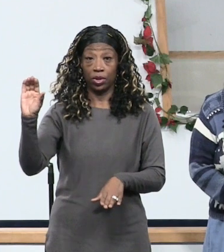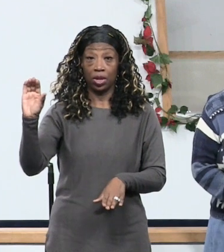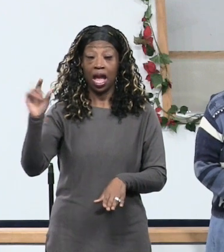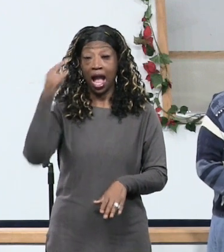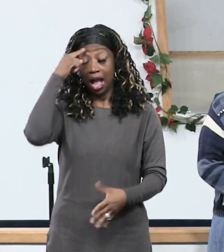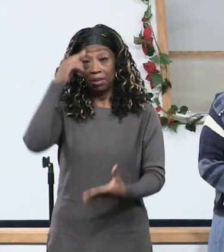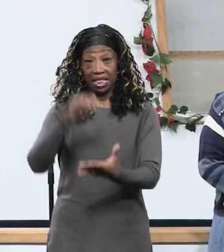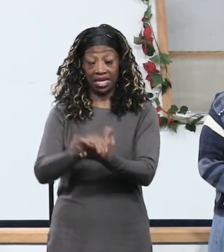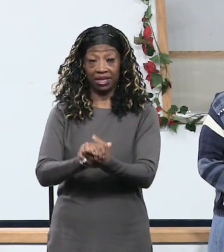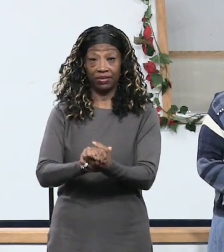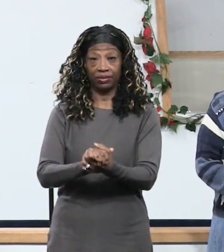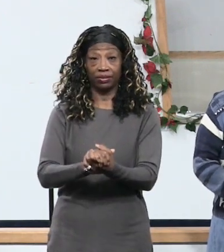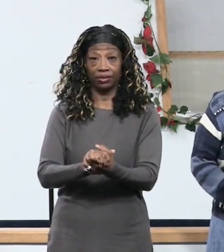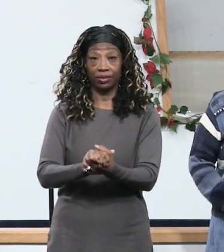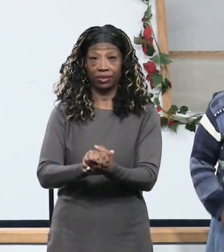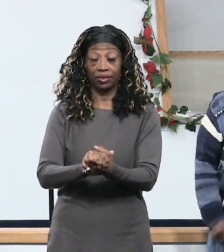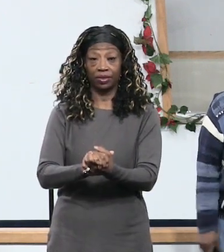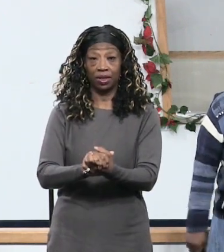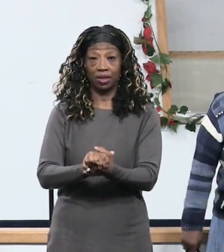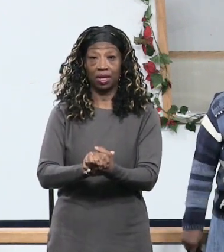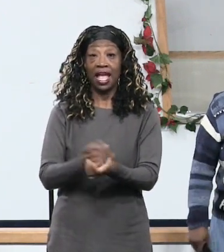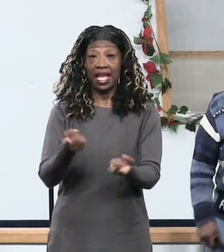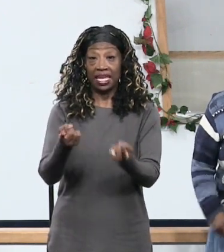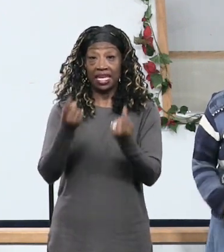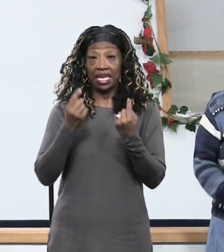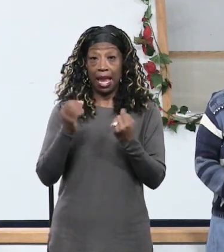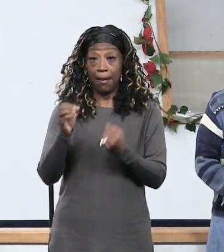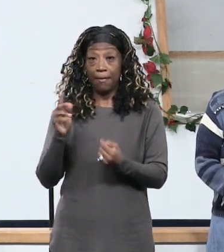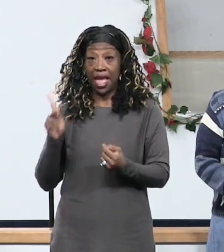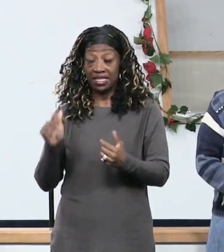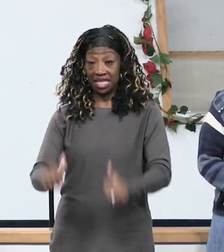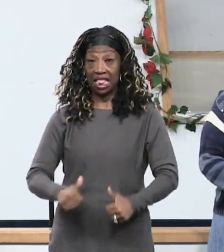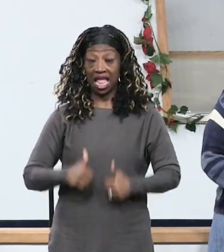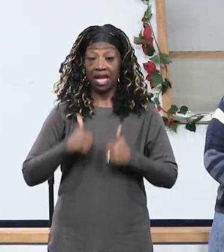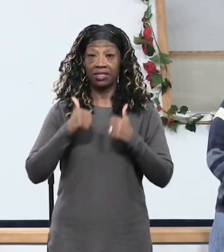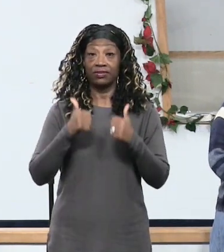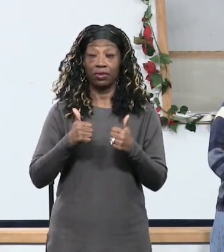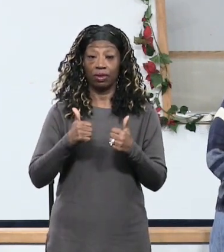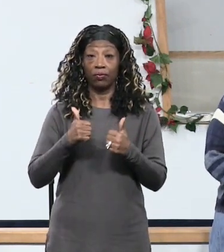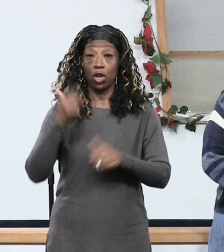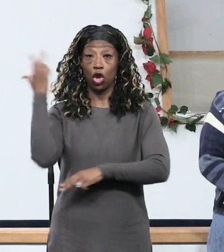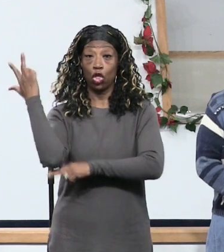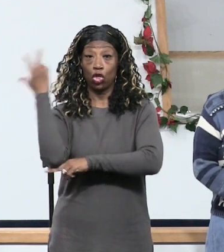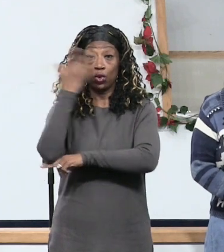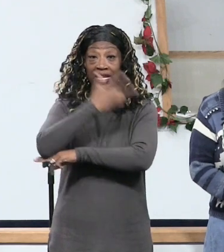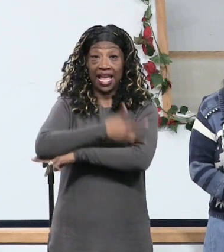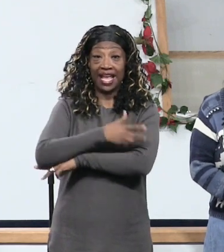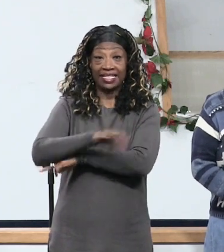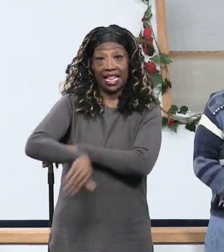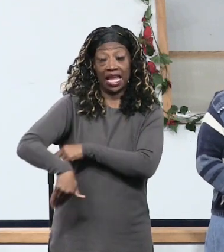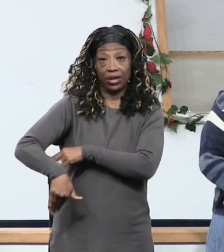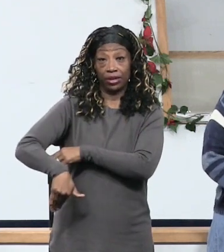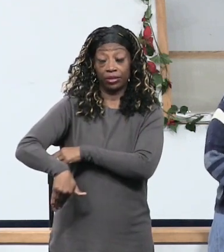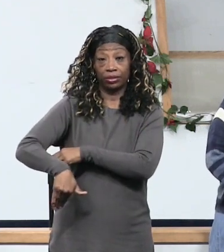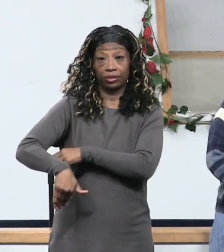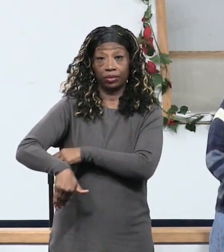I believe he came back to life 3 days later.